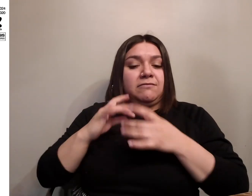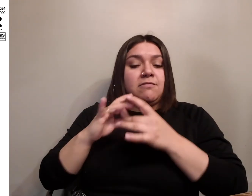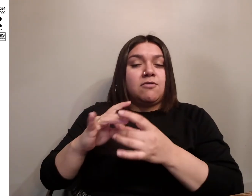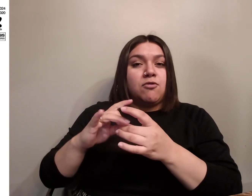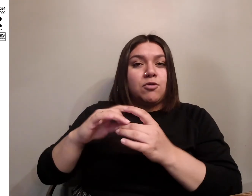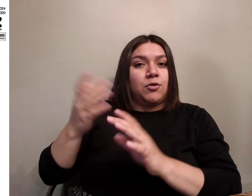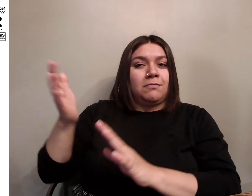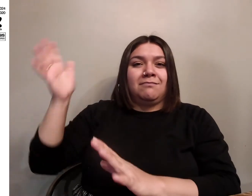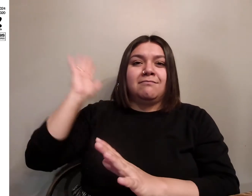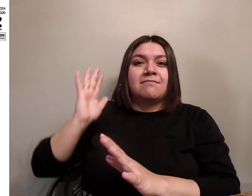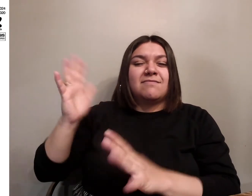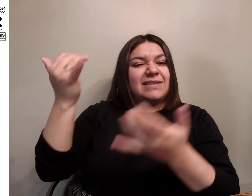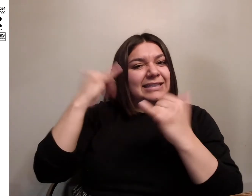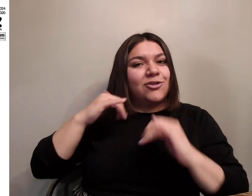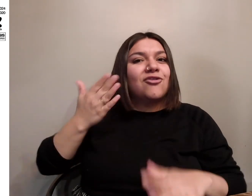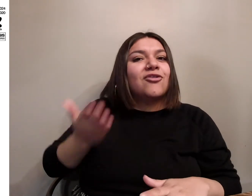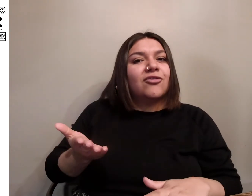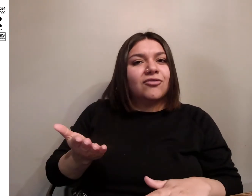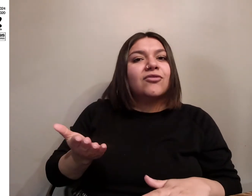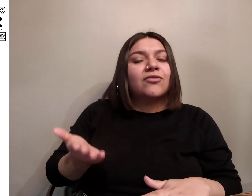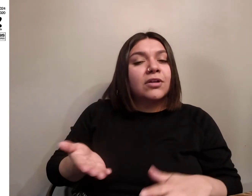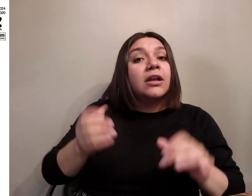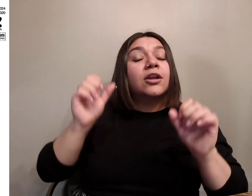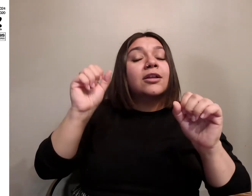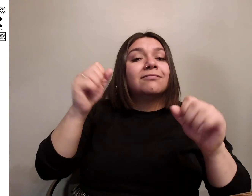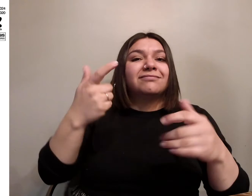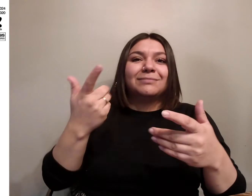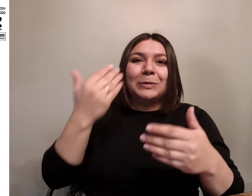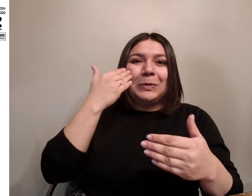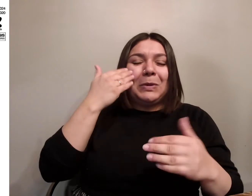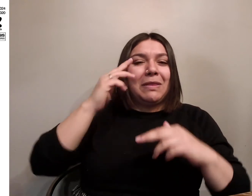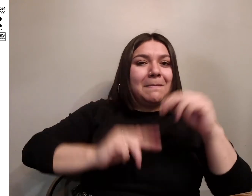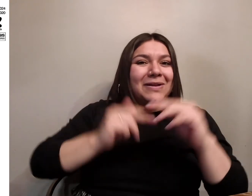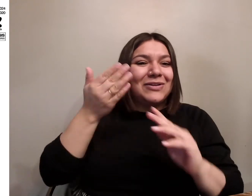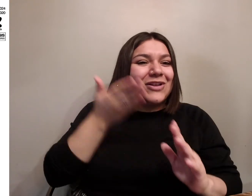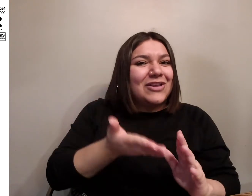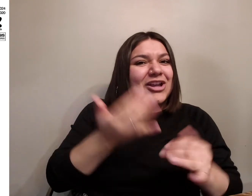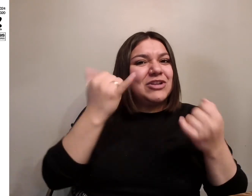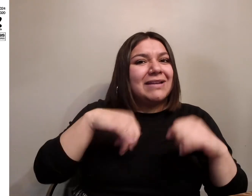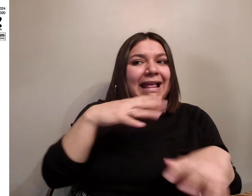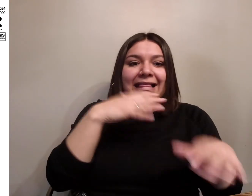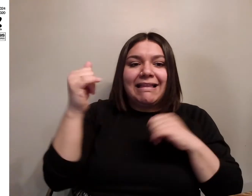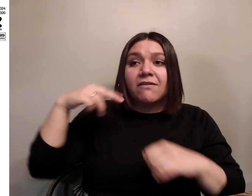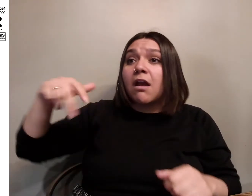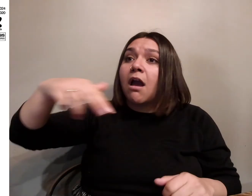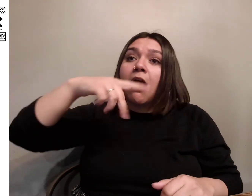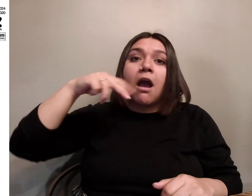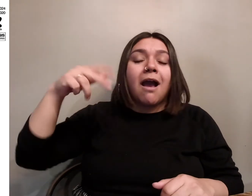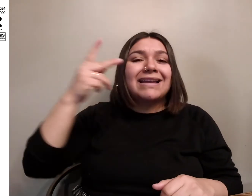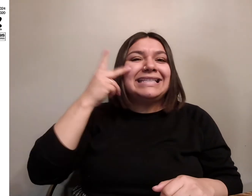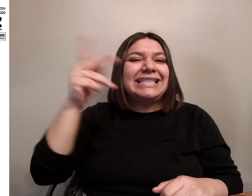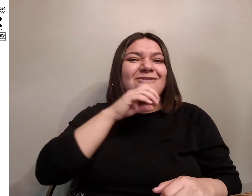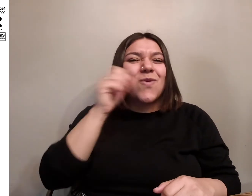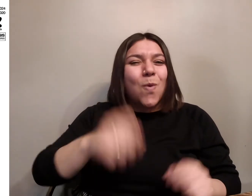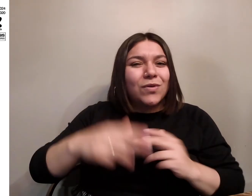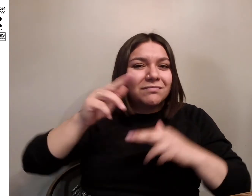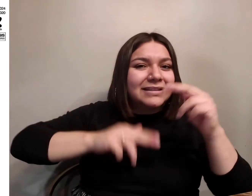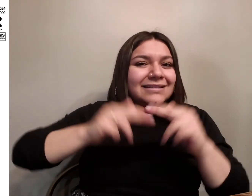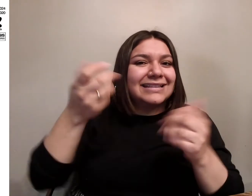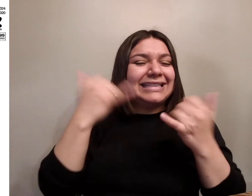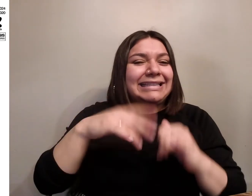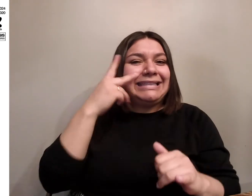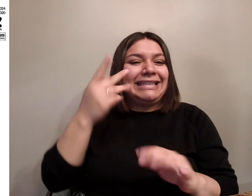within. In Europe, one lives within the past. It's right. Still there. The buildings are there. You can walk